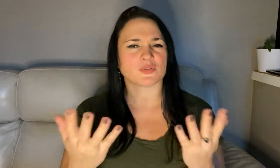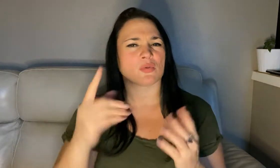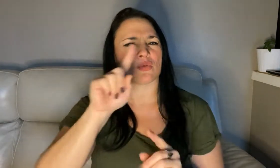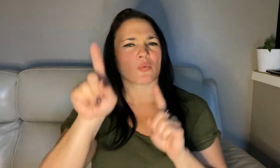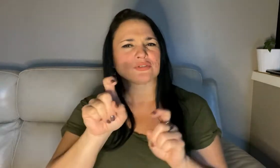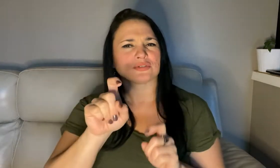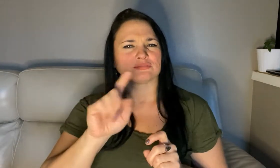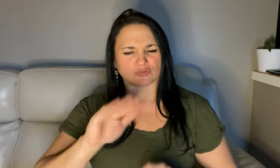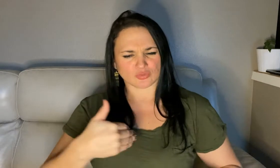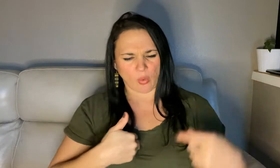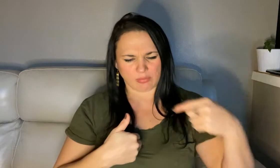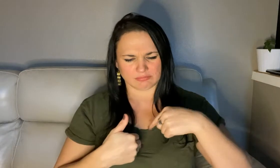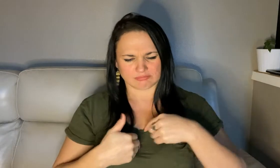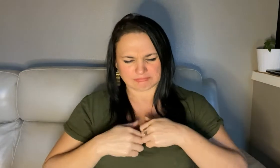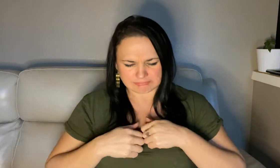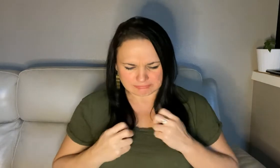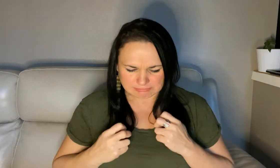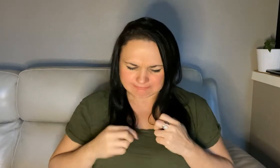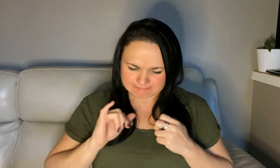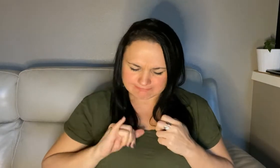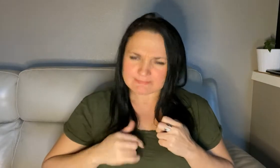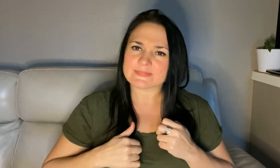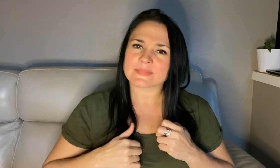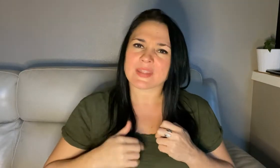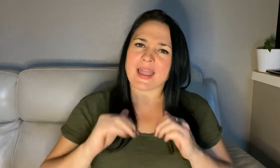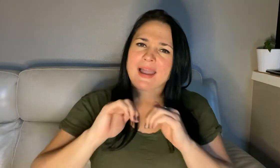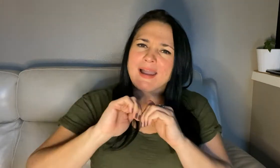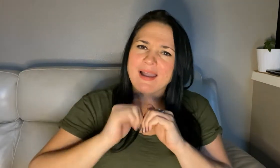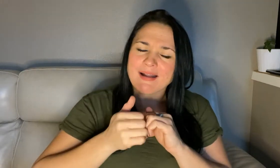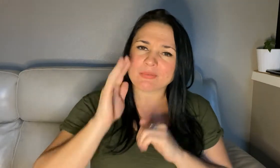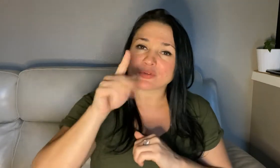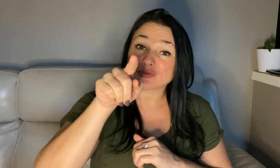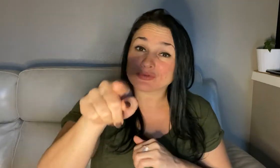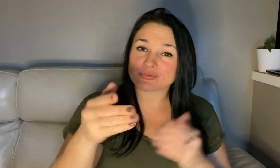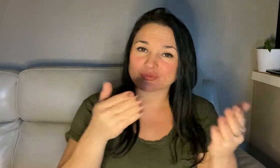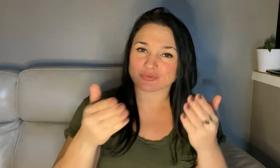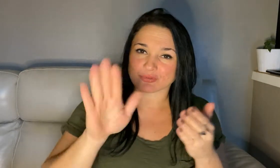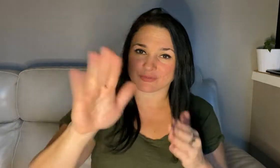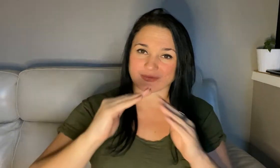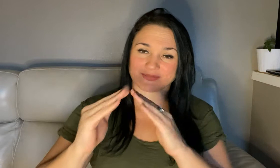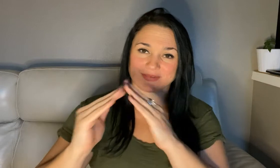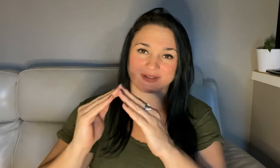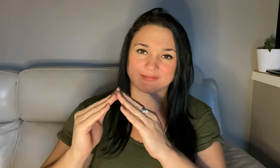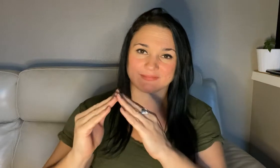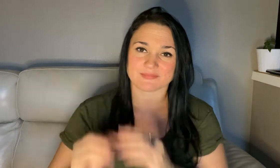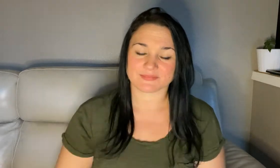serve your community. The question is to ask your inner self, how will you serve your